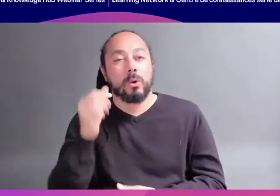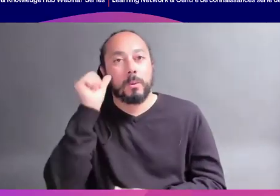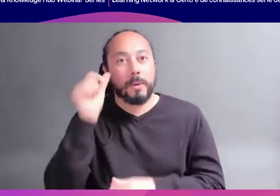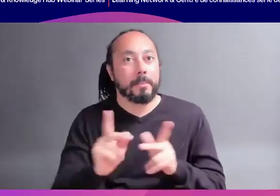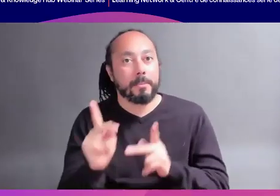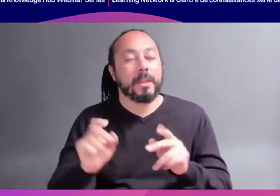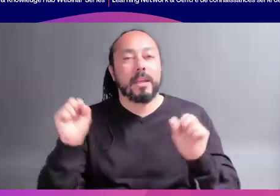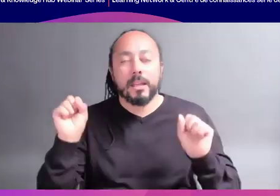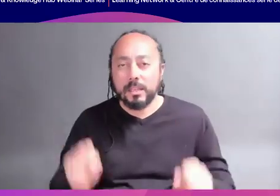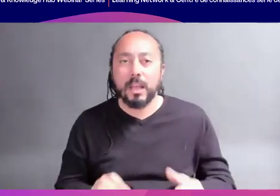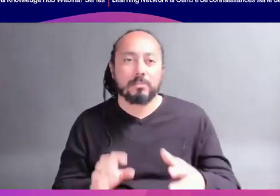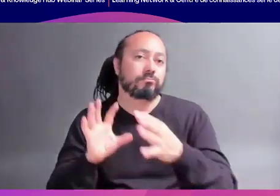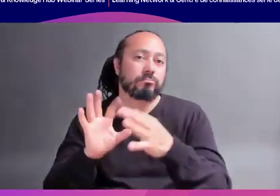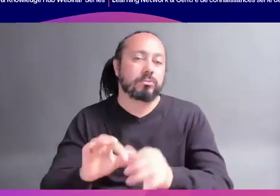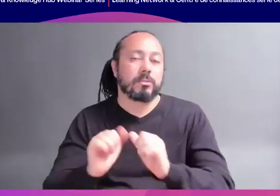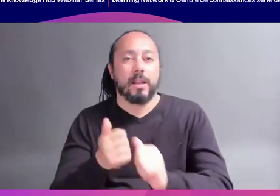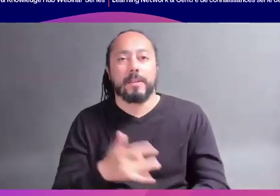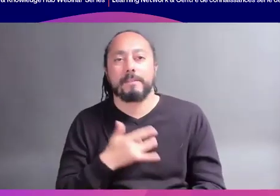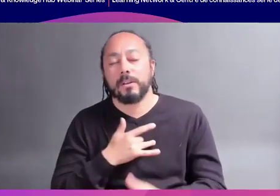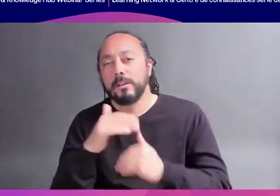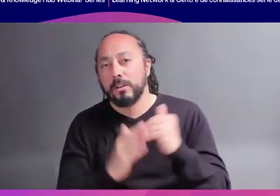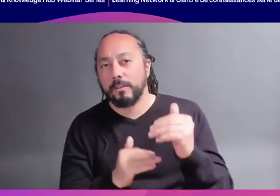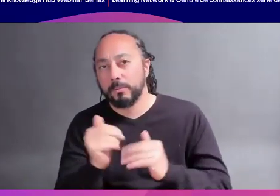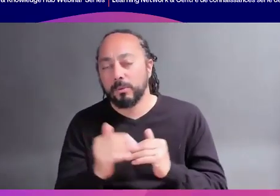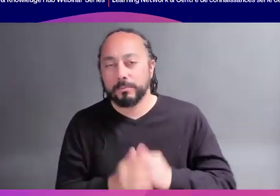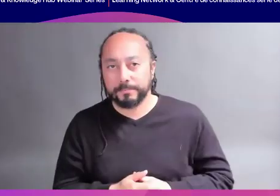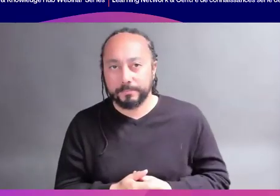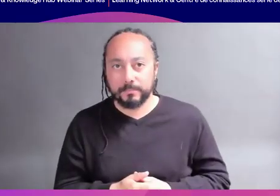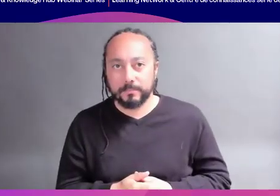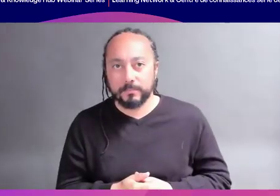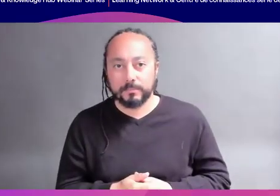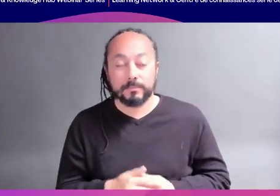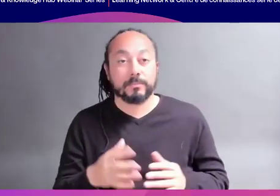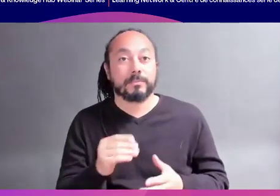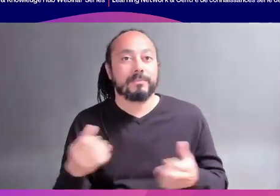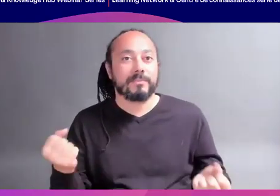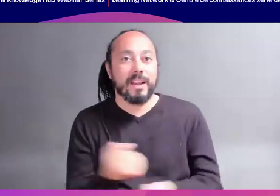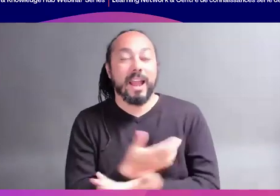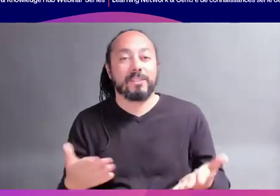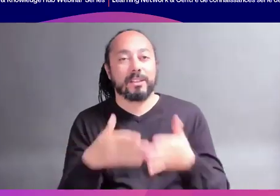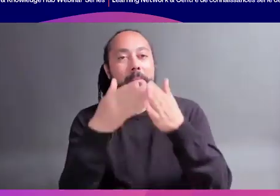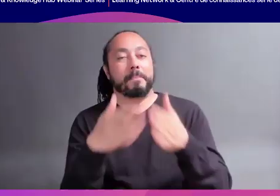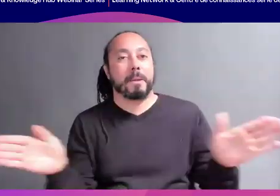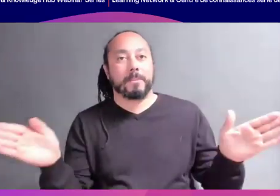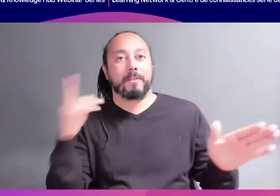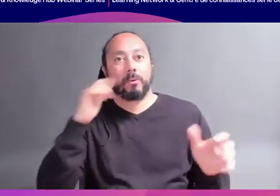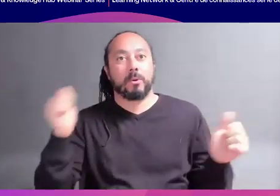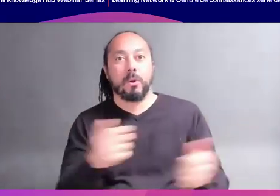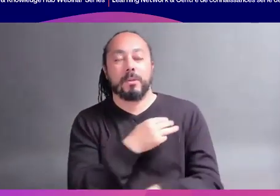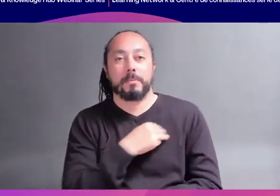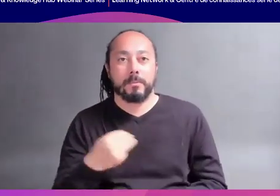can engage in whatever way felt comfortable, and that everything was a public to all the members, and